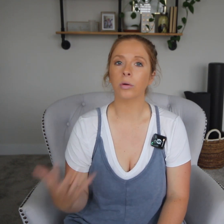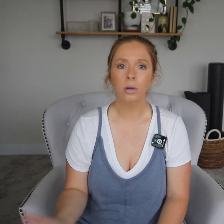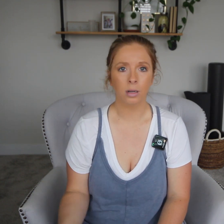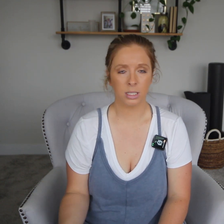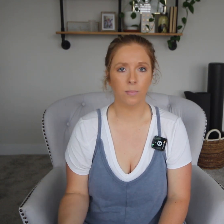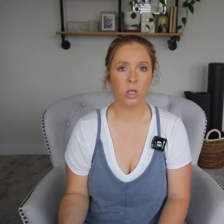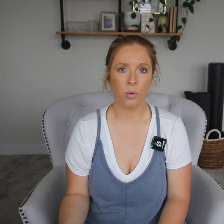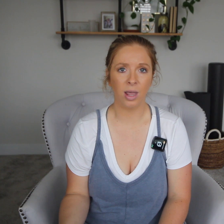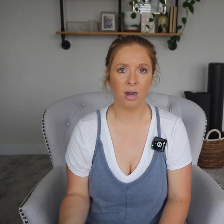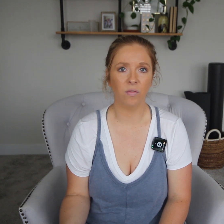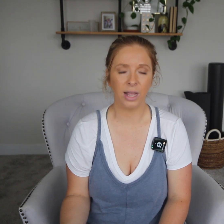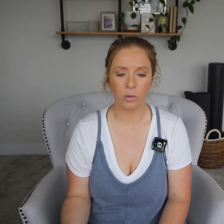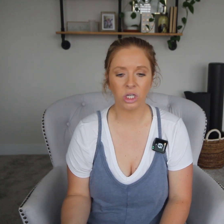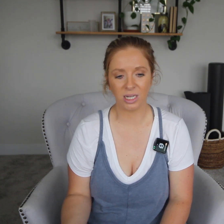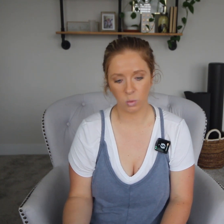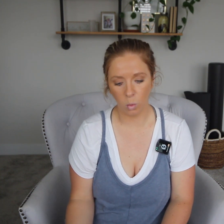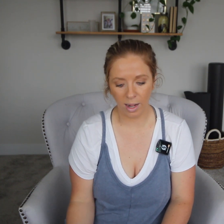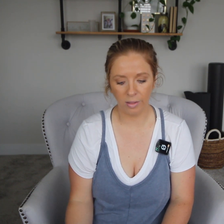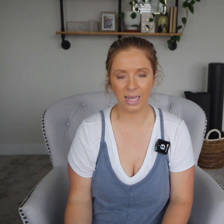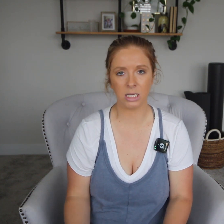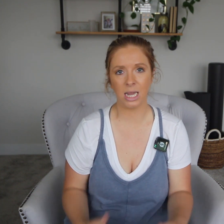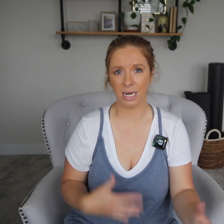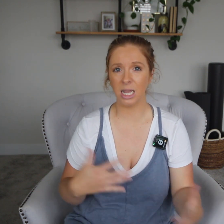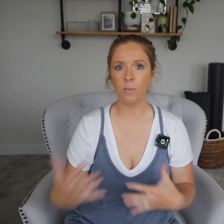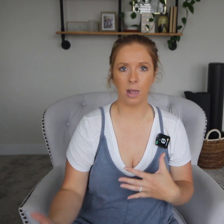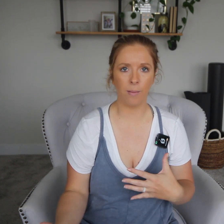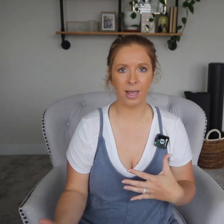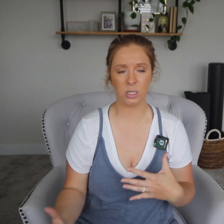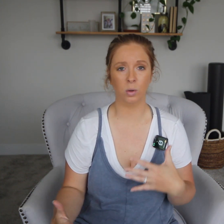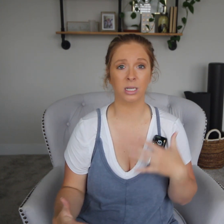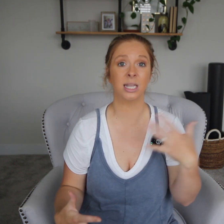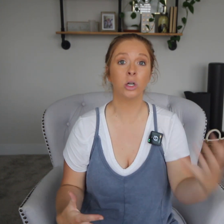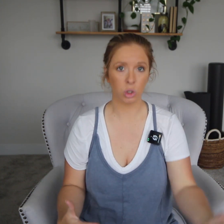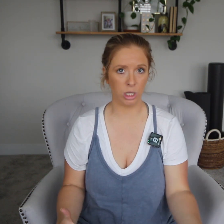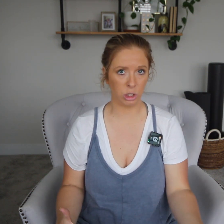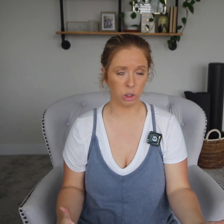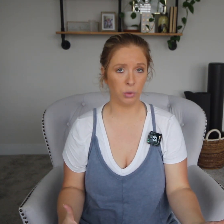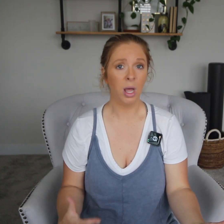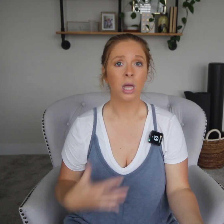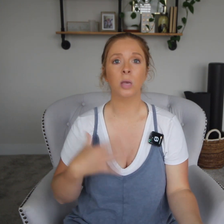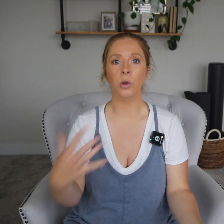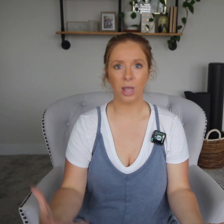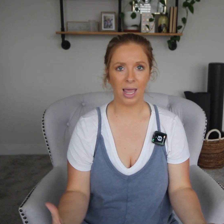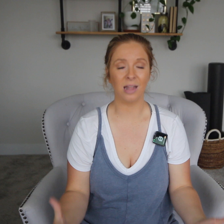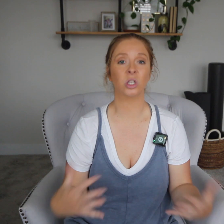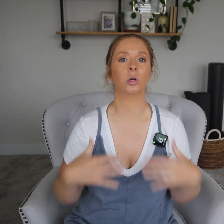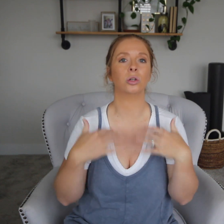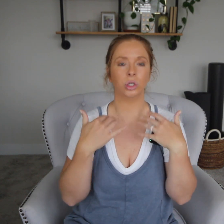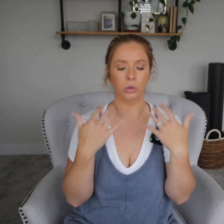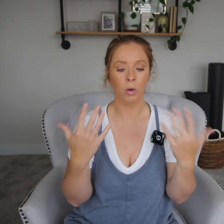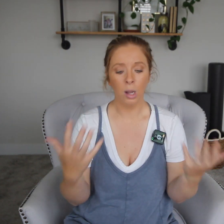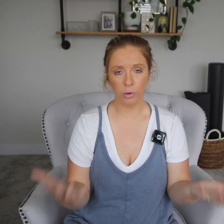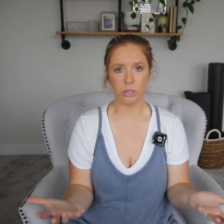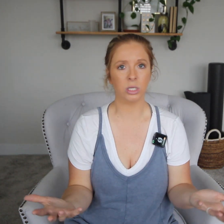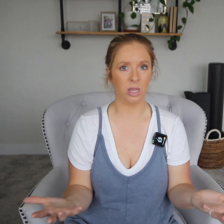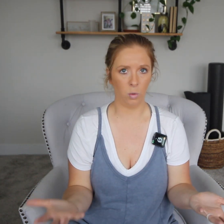learn some communicative language as well as kind of keeping up as well as they're starting to communicate and start to produce their